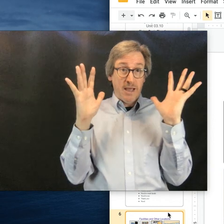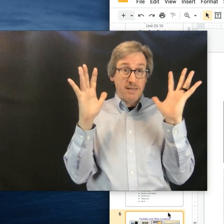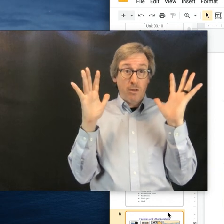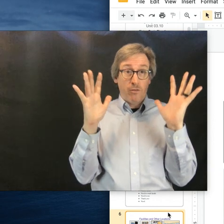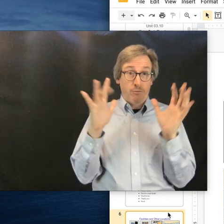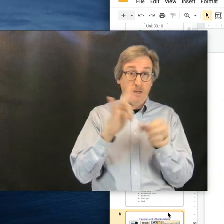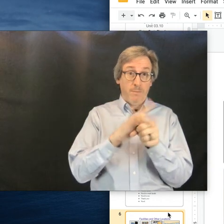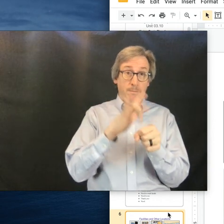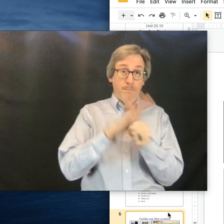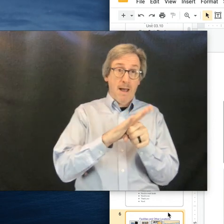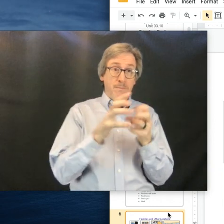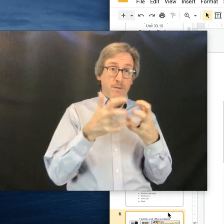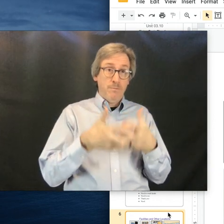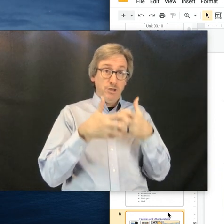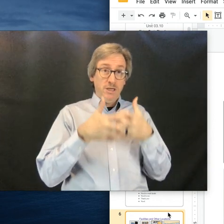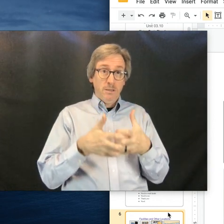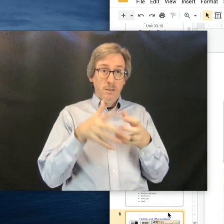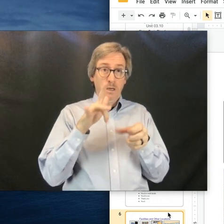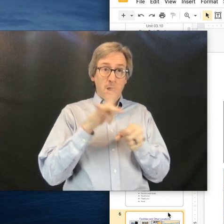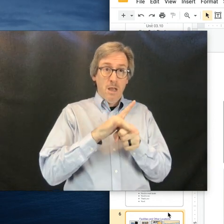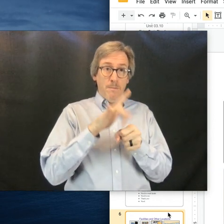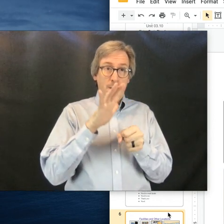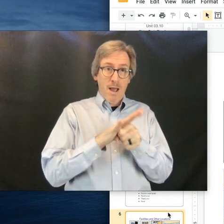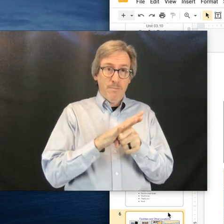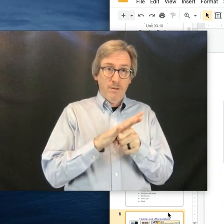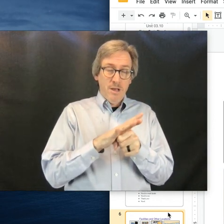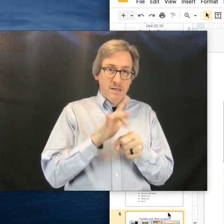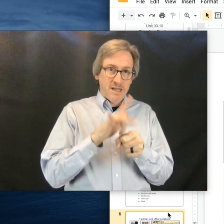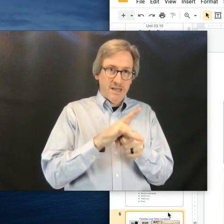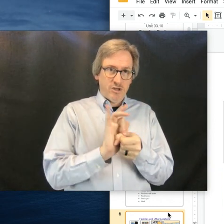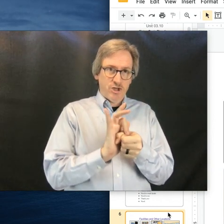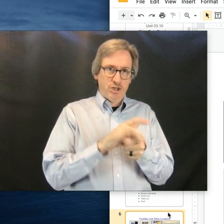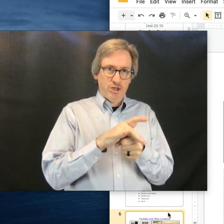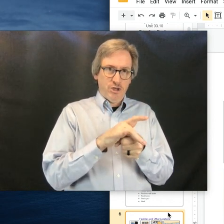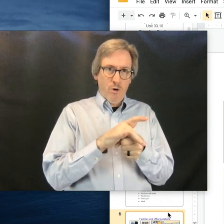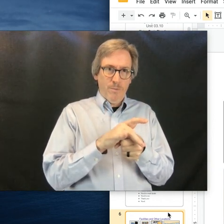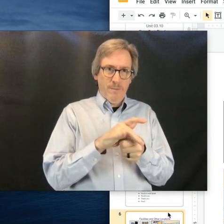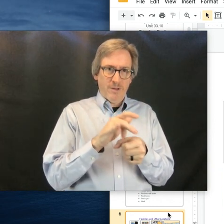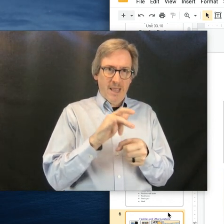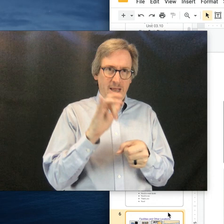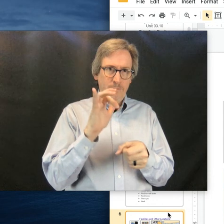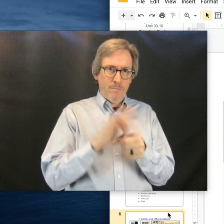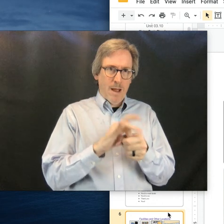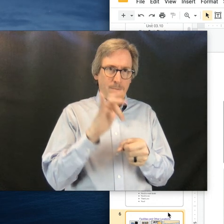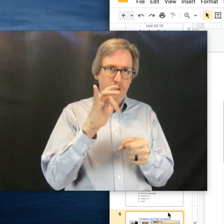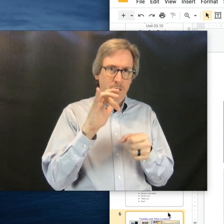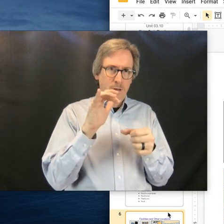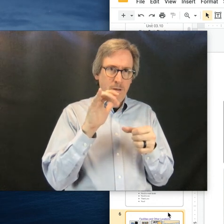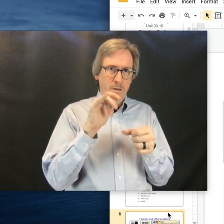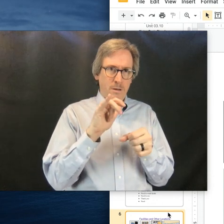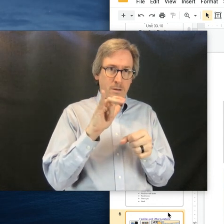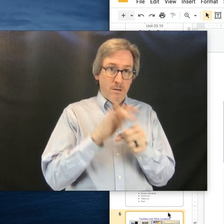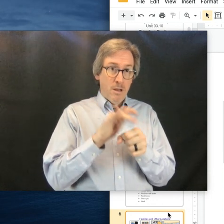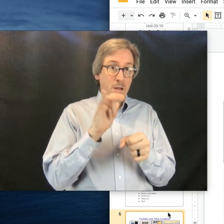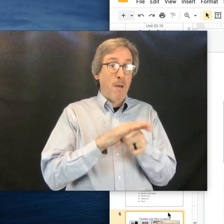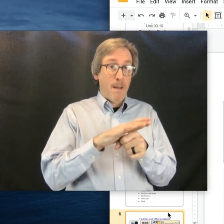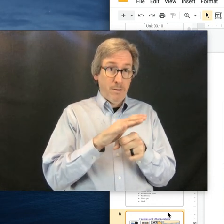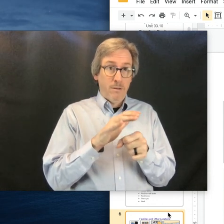it with ASL3, but pop machine, pop, like you open up the can, pop